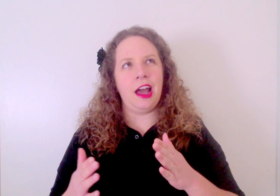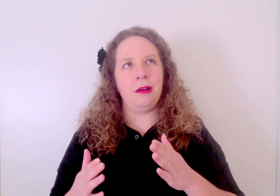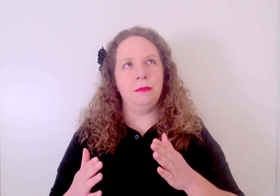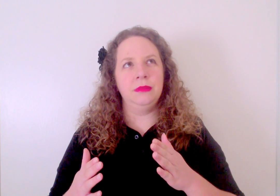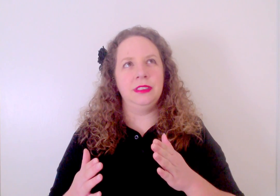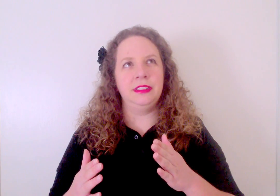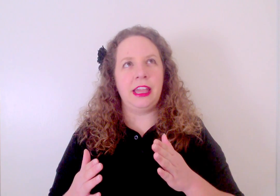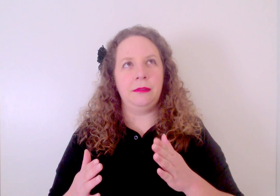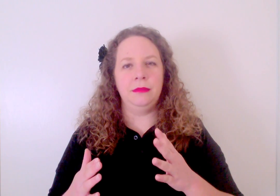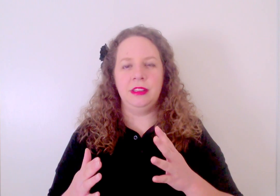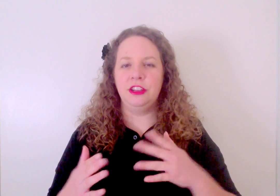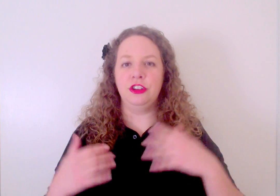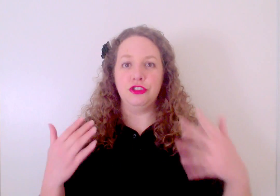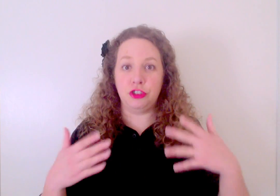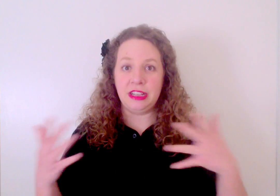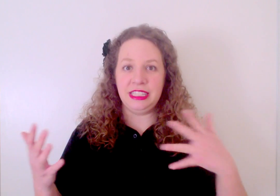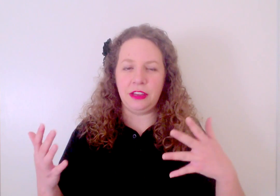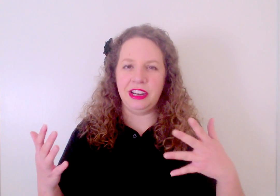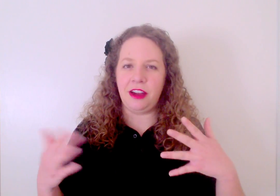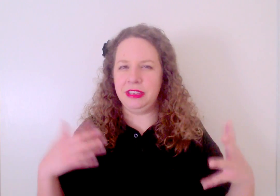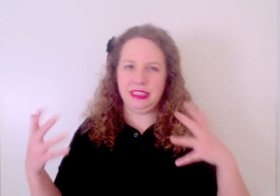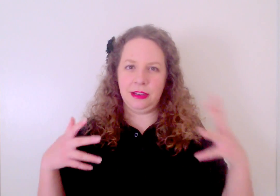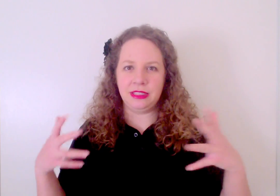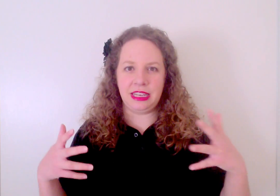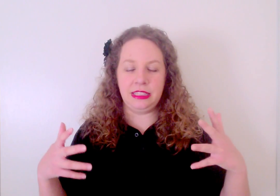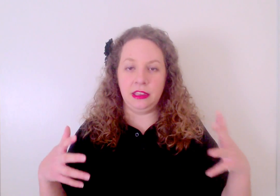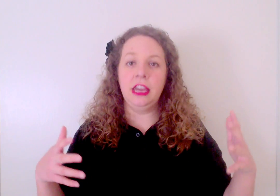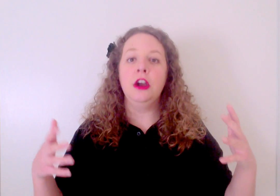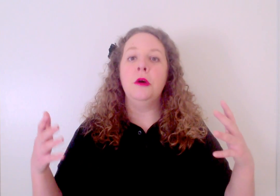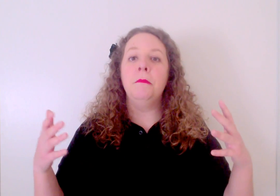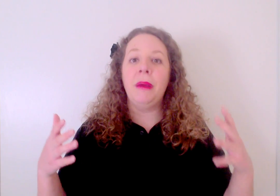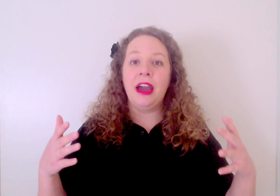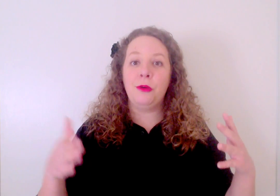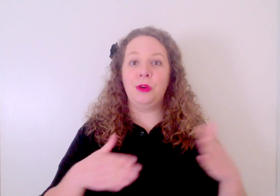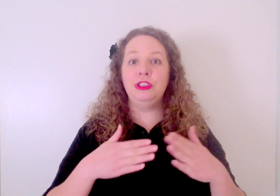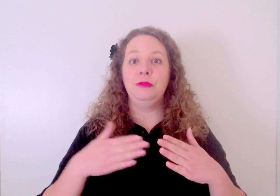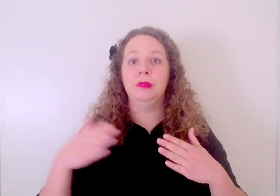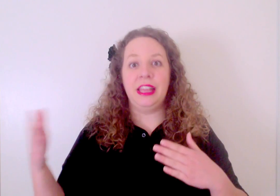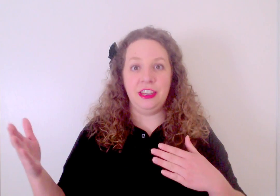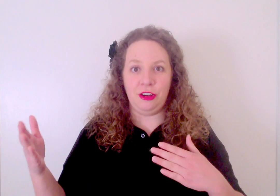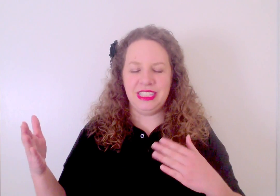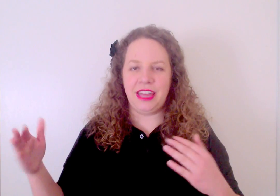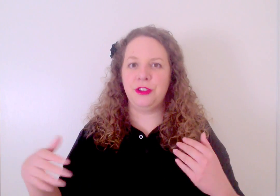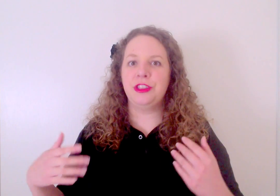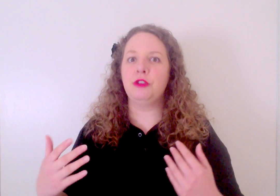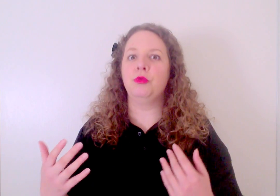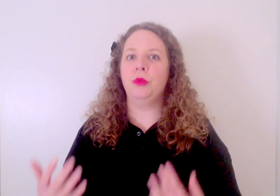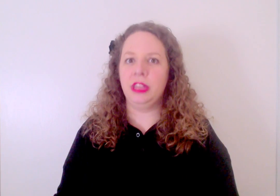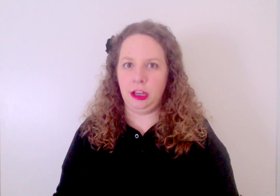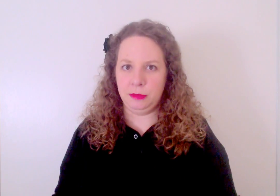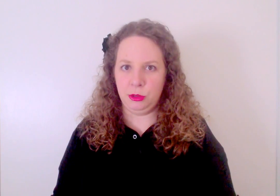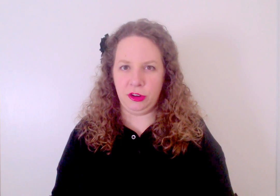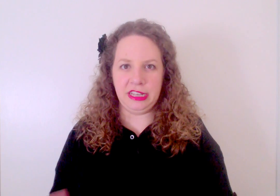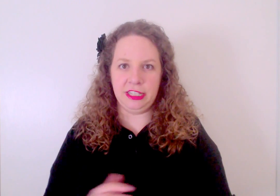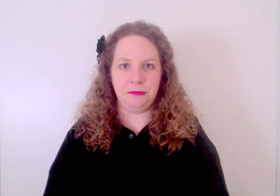tab, and you're trying to sound it out and it sounds kind of silly, but once you blend it all together, then it really helps you a great deal.